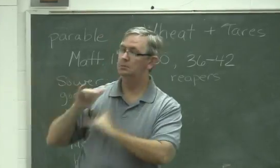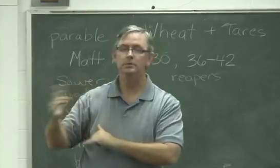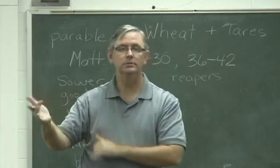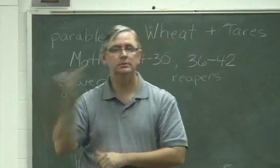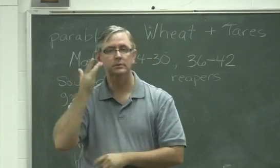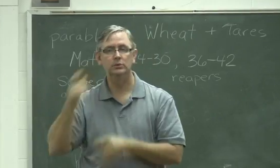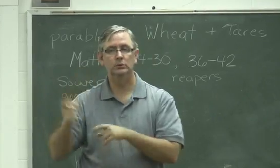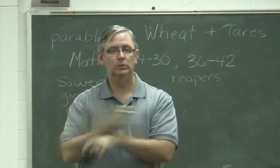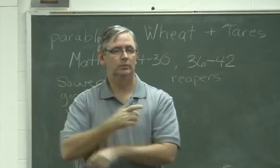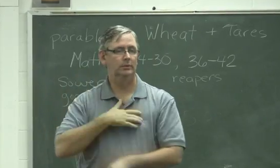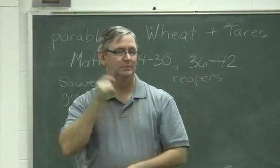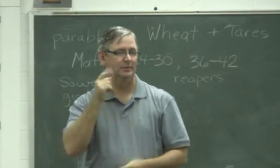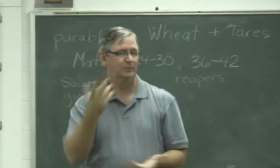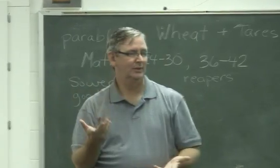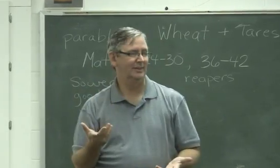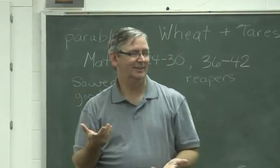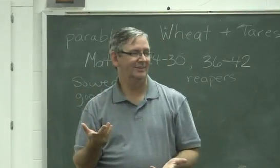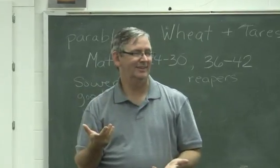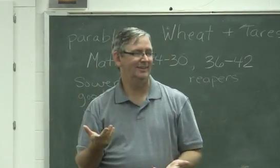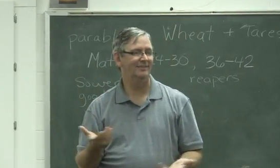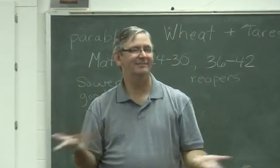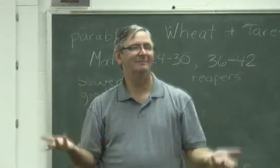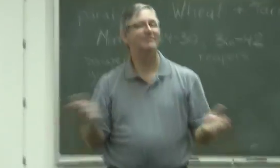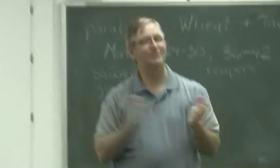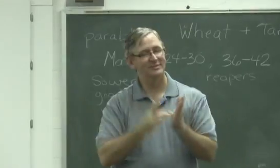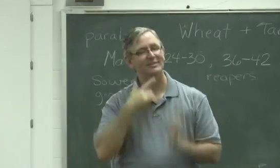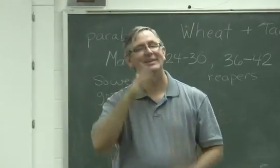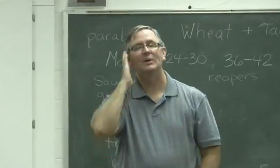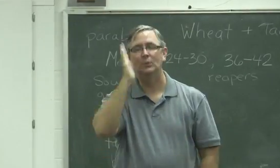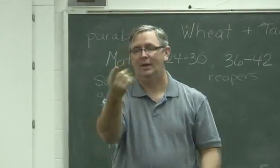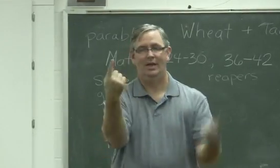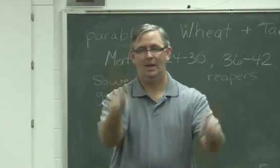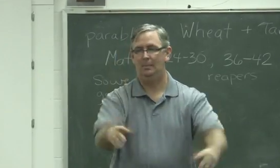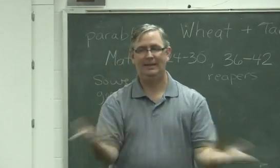I even asked some people who are, they say they are, but they're not.